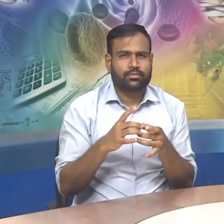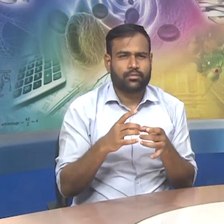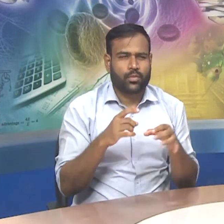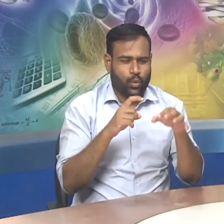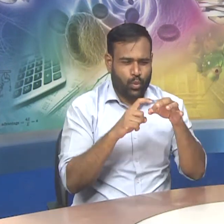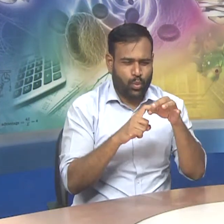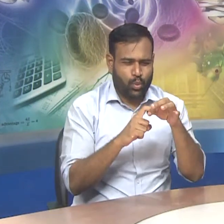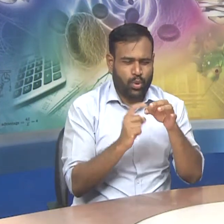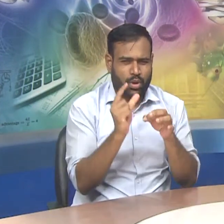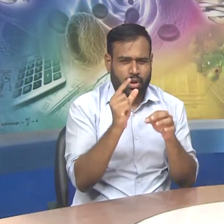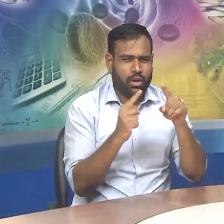The quota